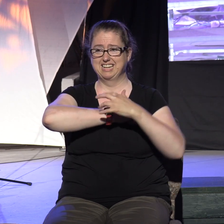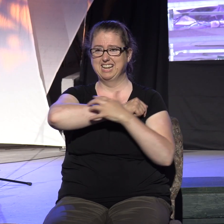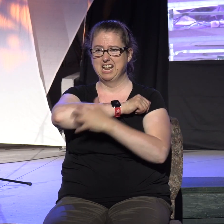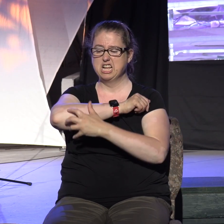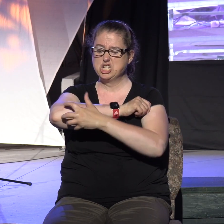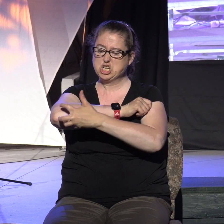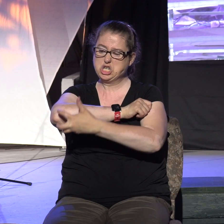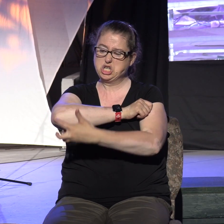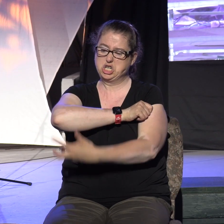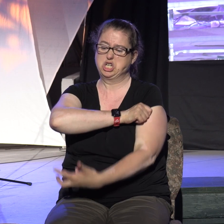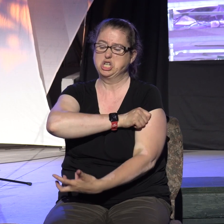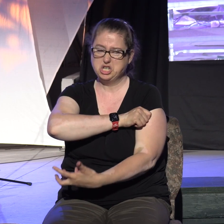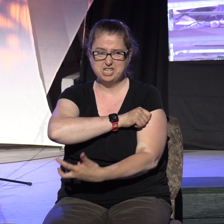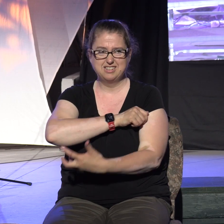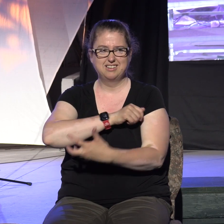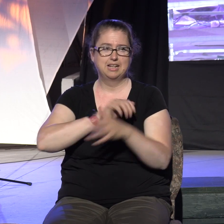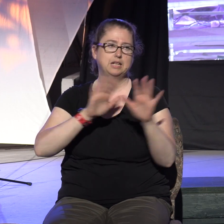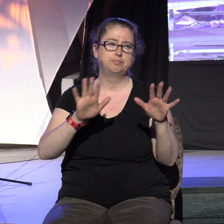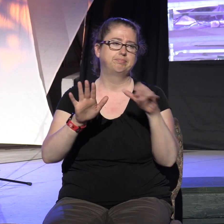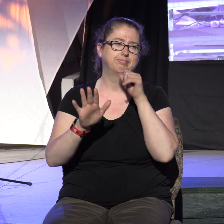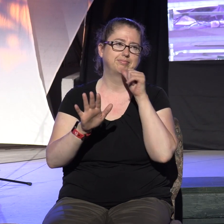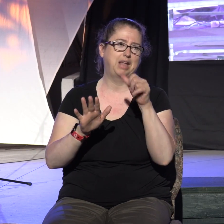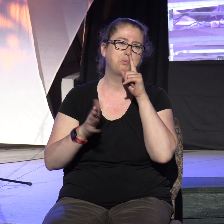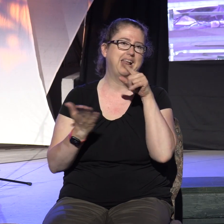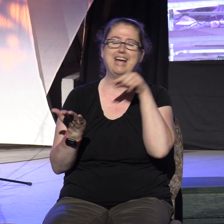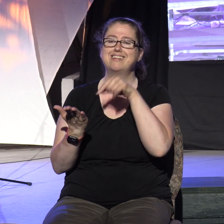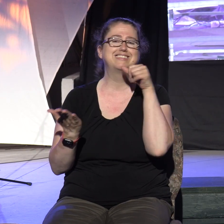But it should be.